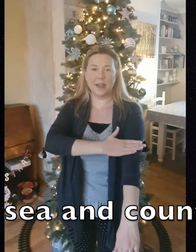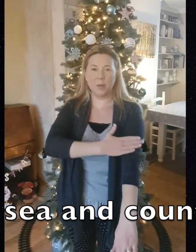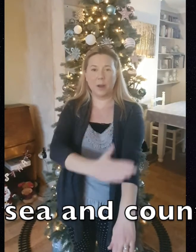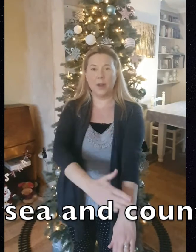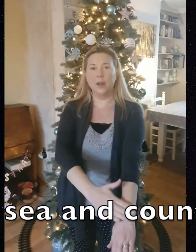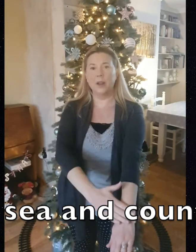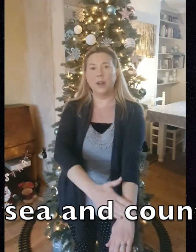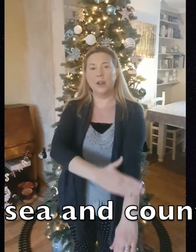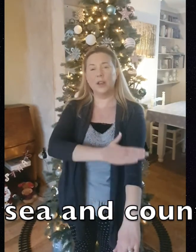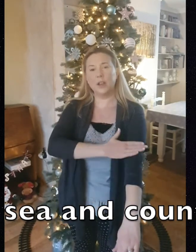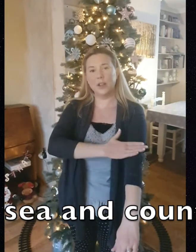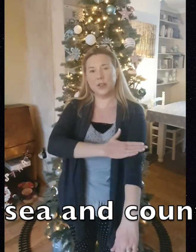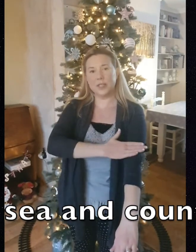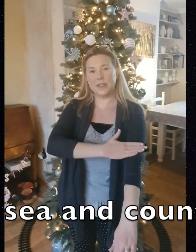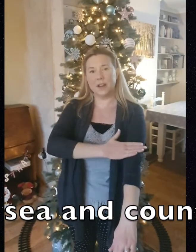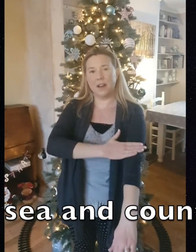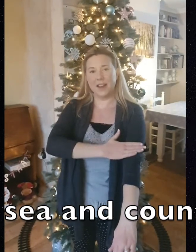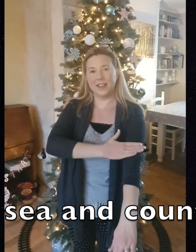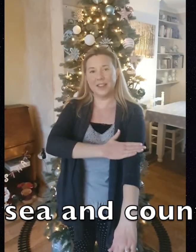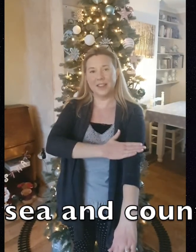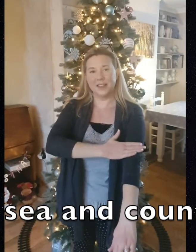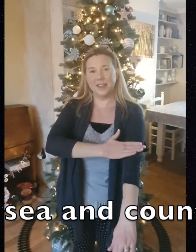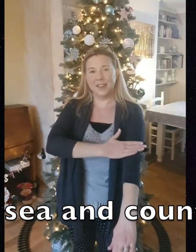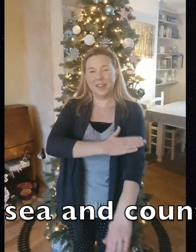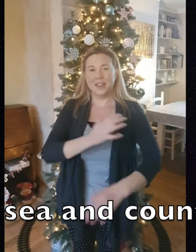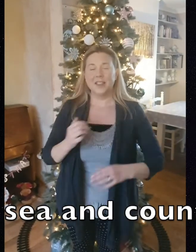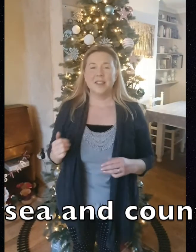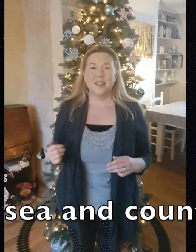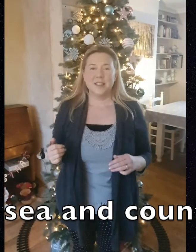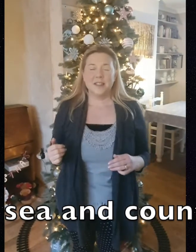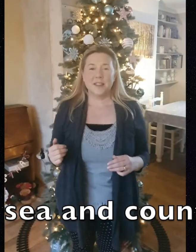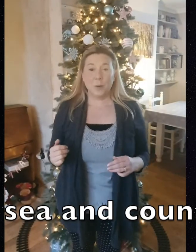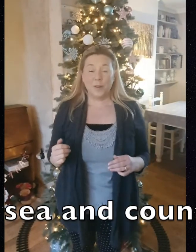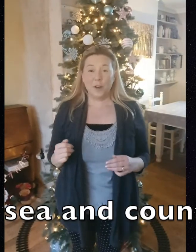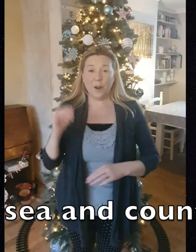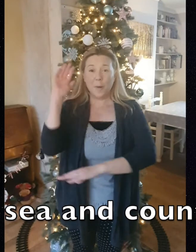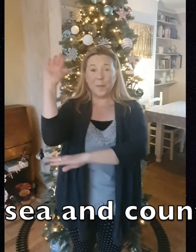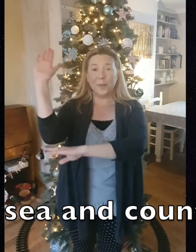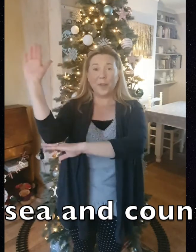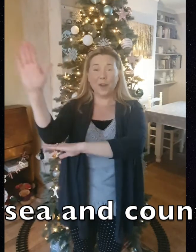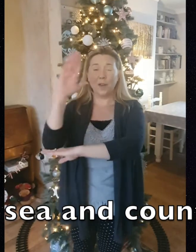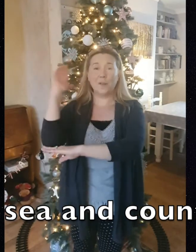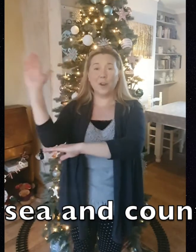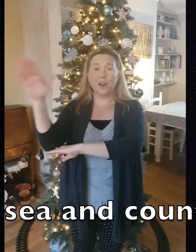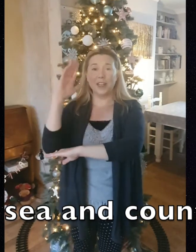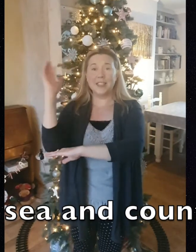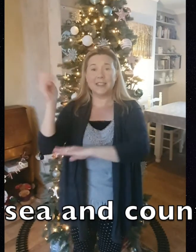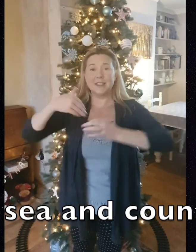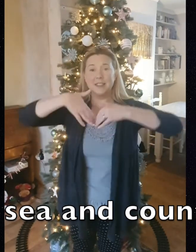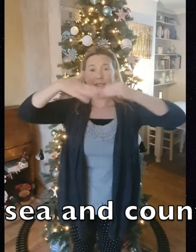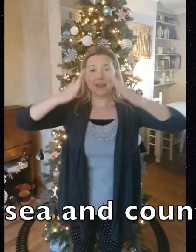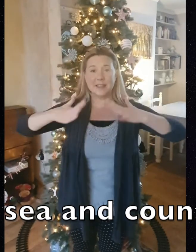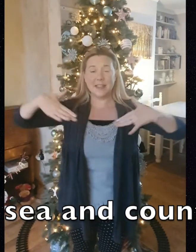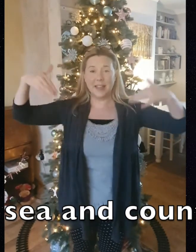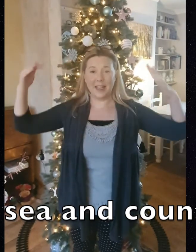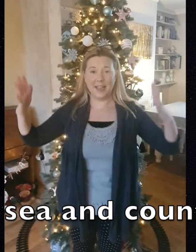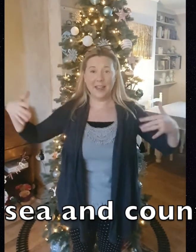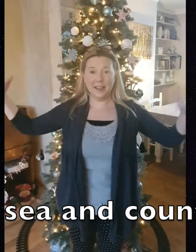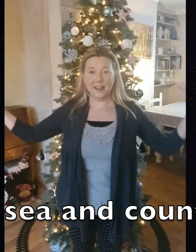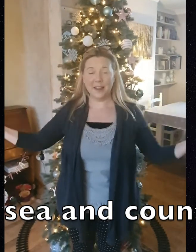elbow. Countryside. So we've got forest, sea,